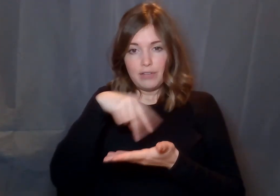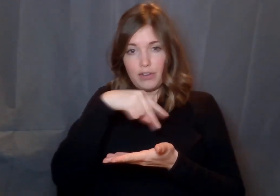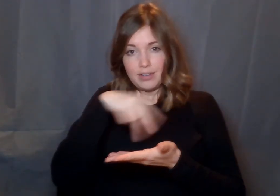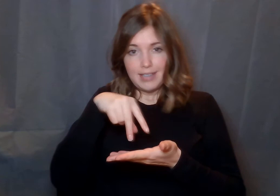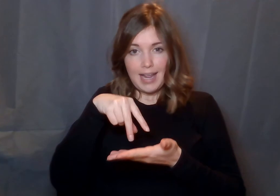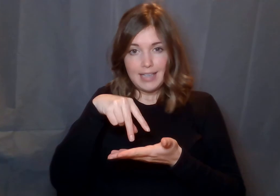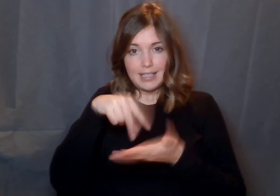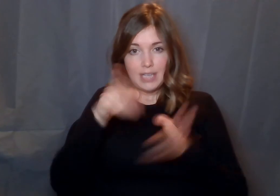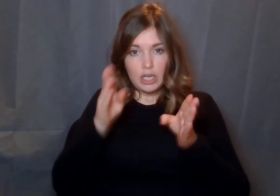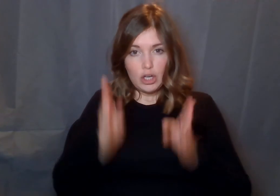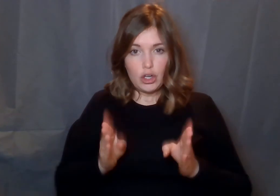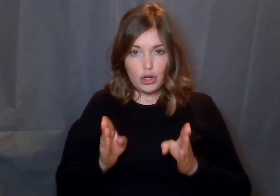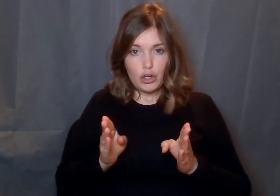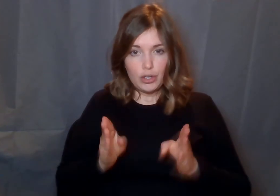for dance for.